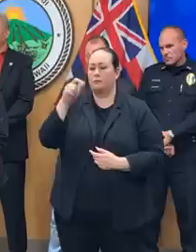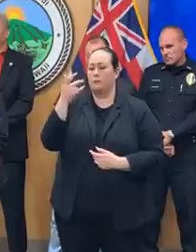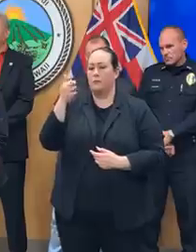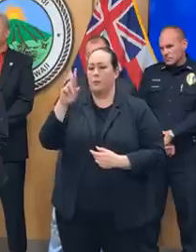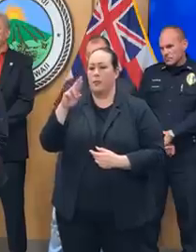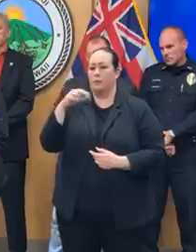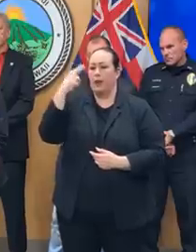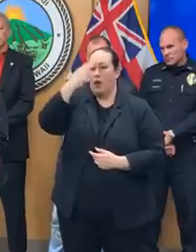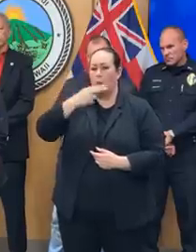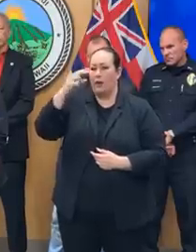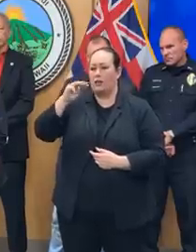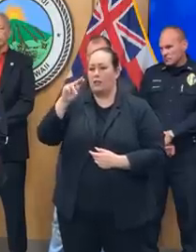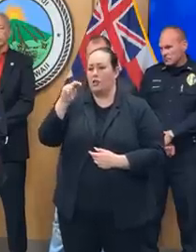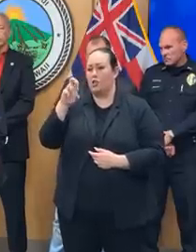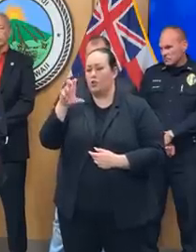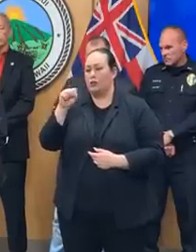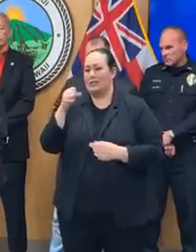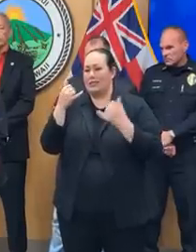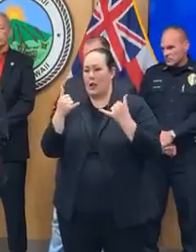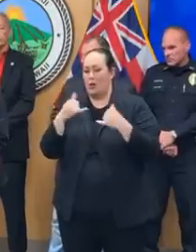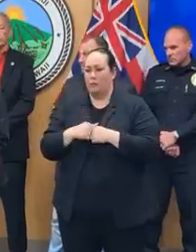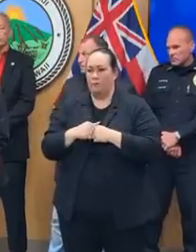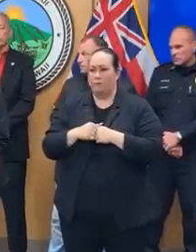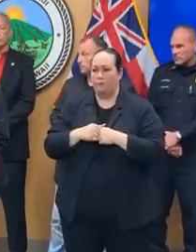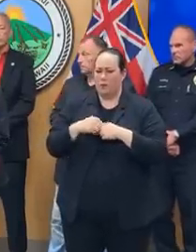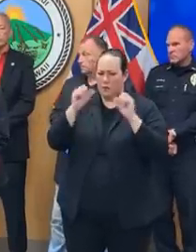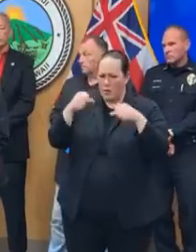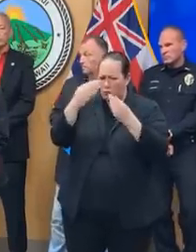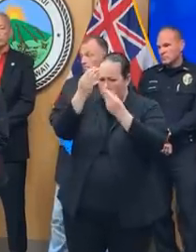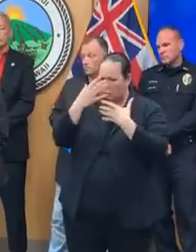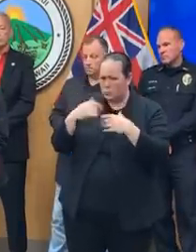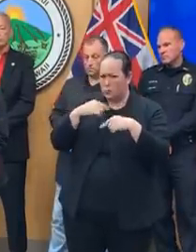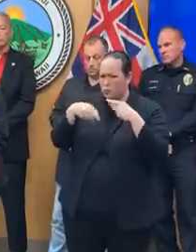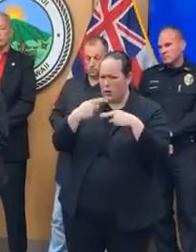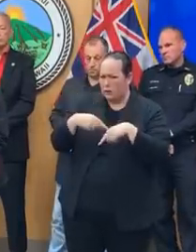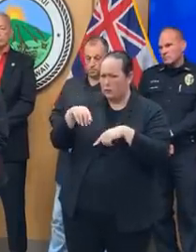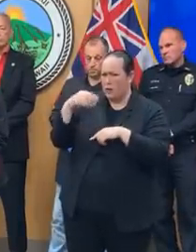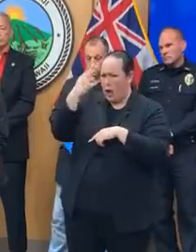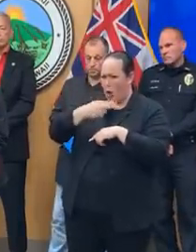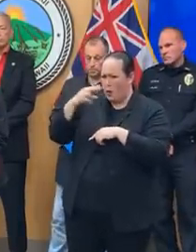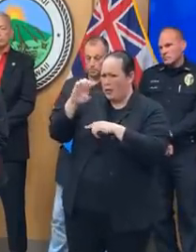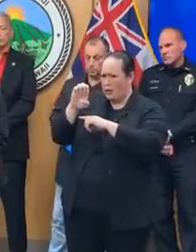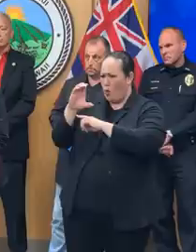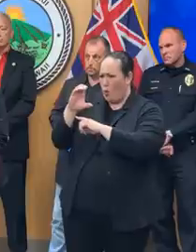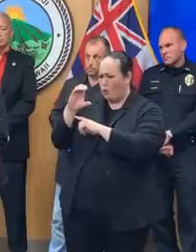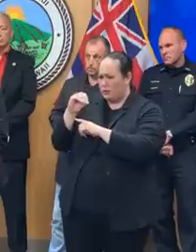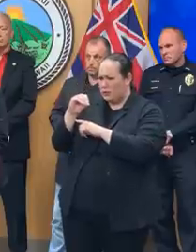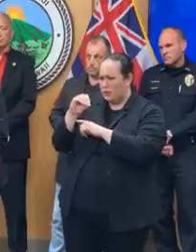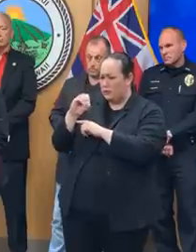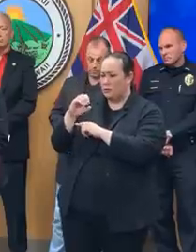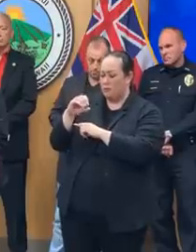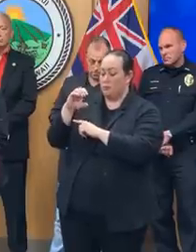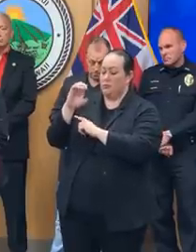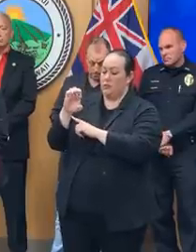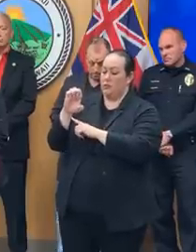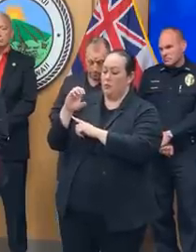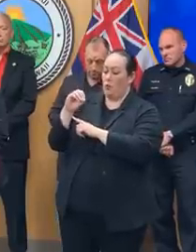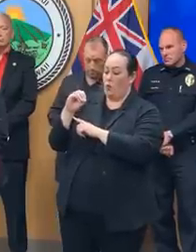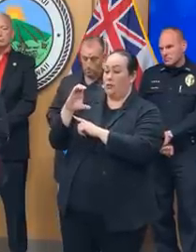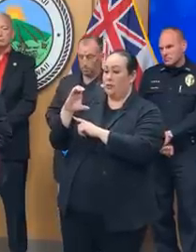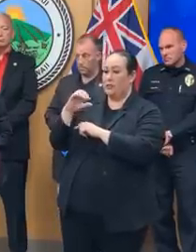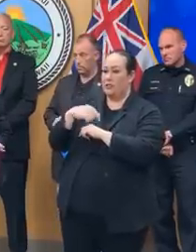us when the Maui County EOC was activated for the Lahaina fire, and which agencies were there when the fire started moving toward the